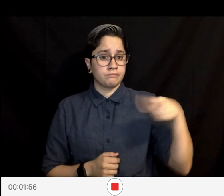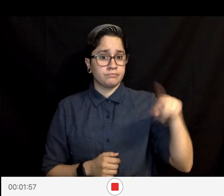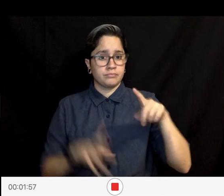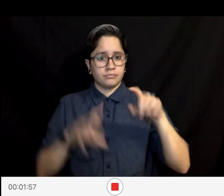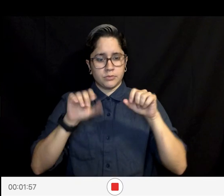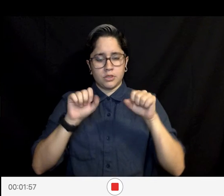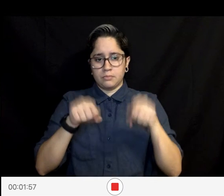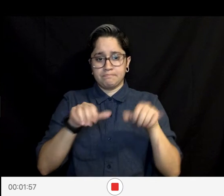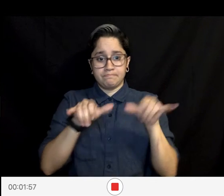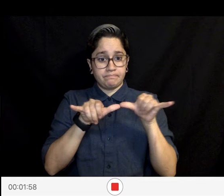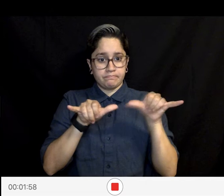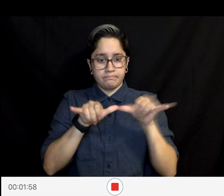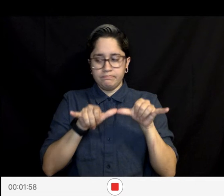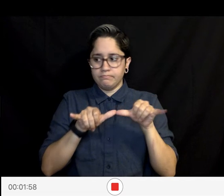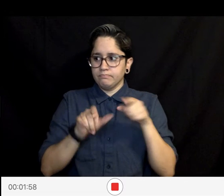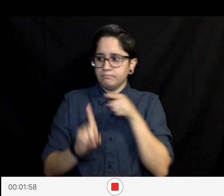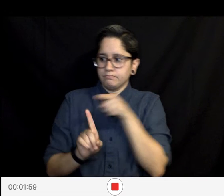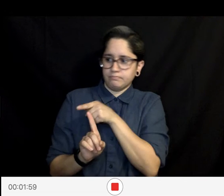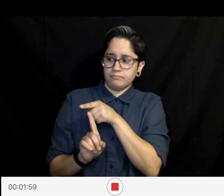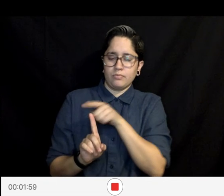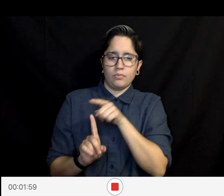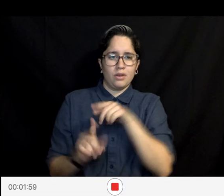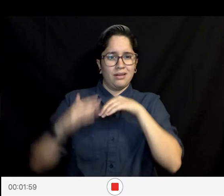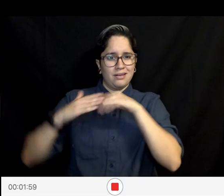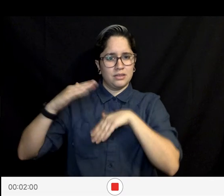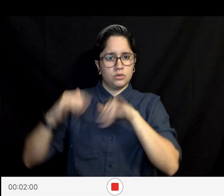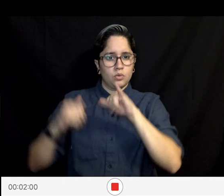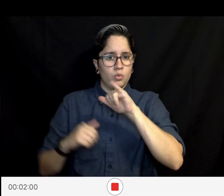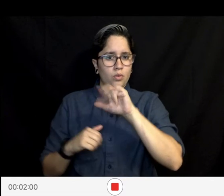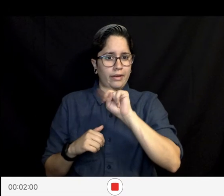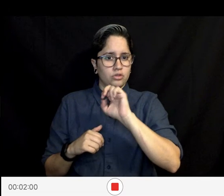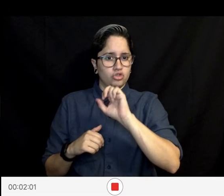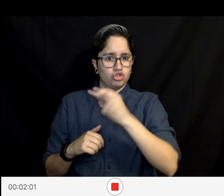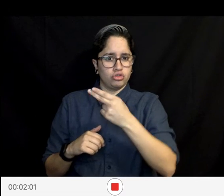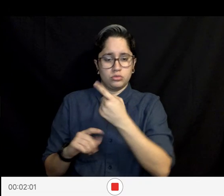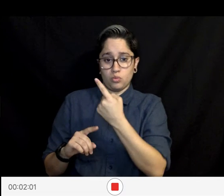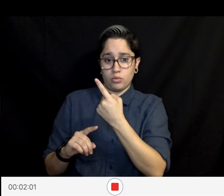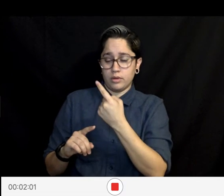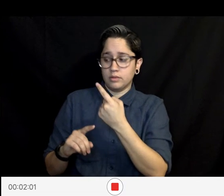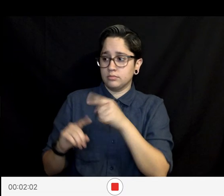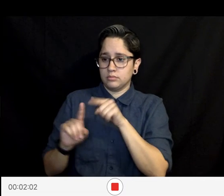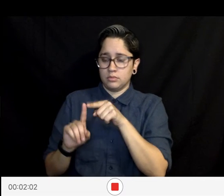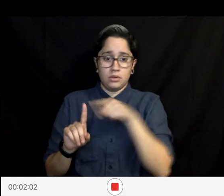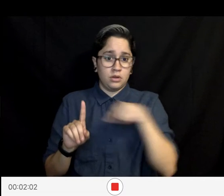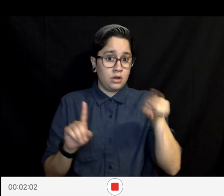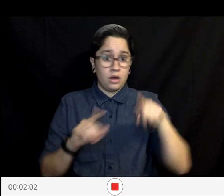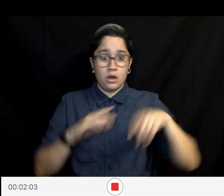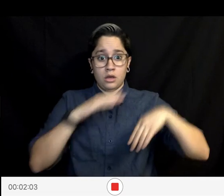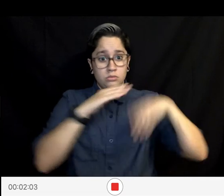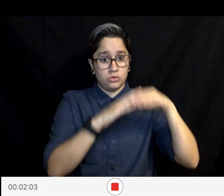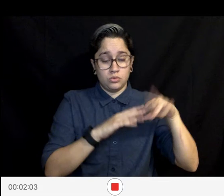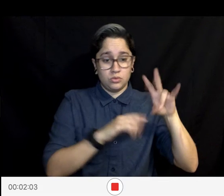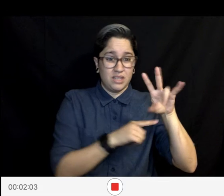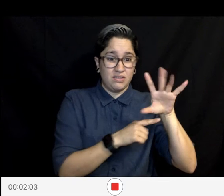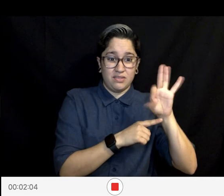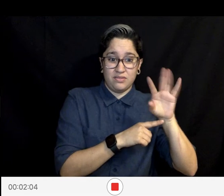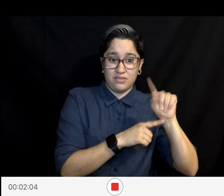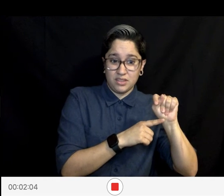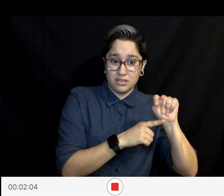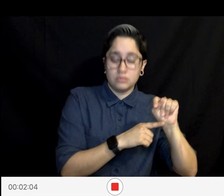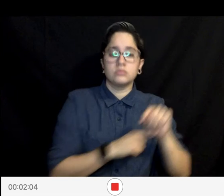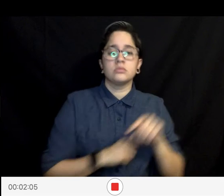long, with some of the largest species of jellyfish having tentacles up to 100 feet long, but they never get